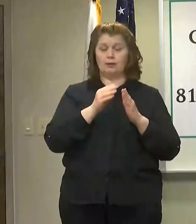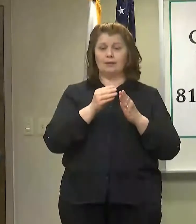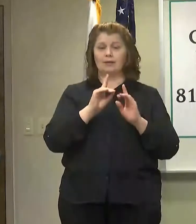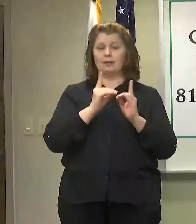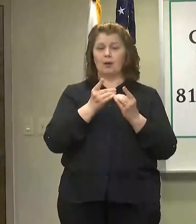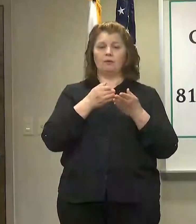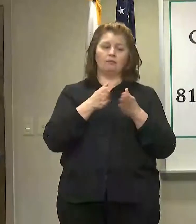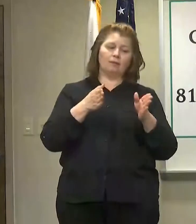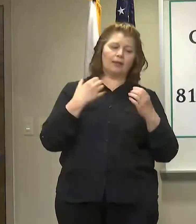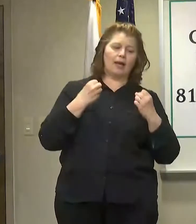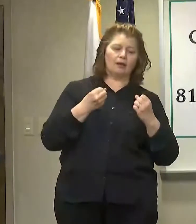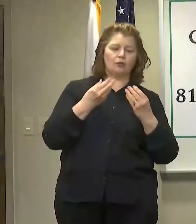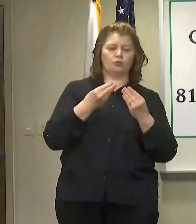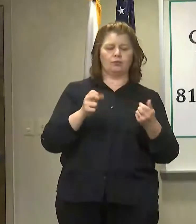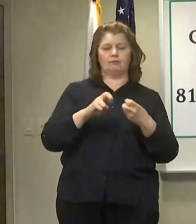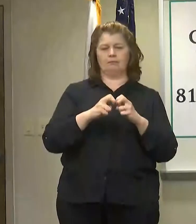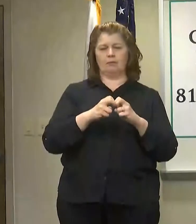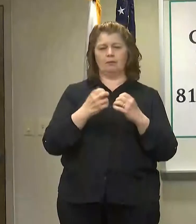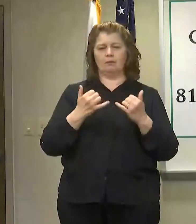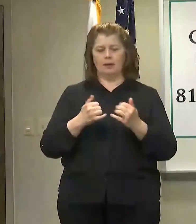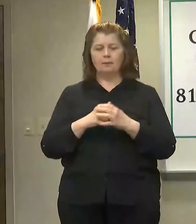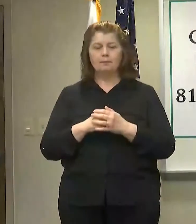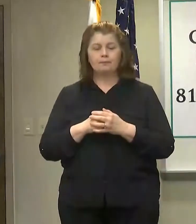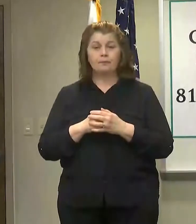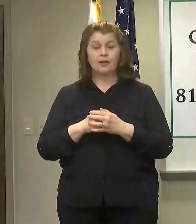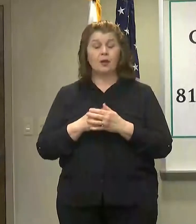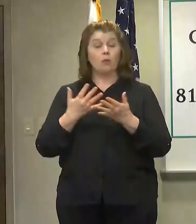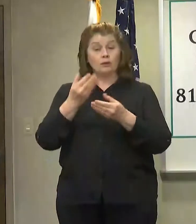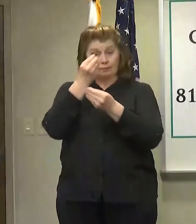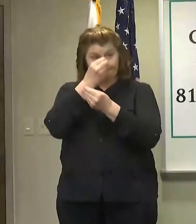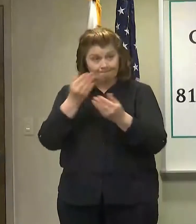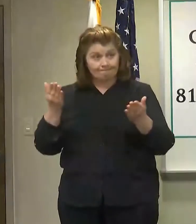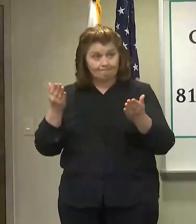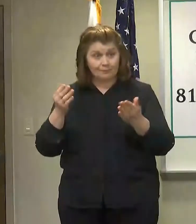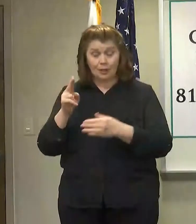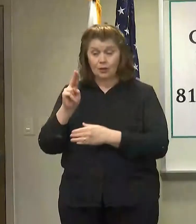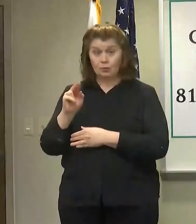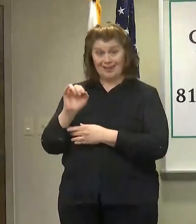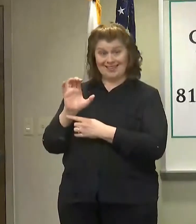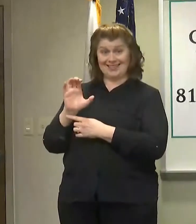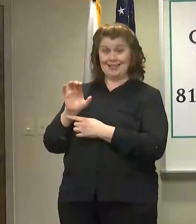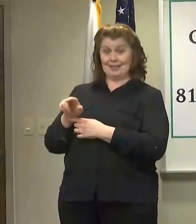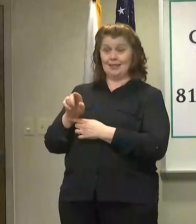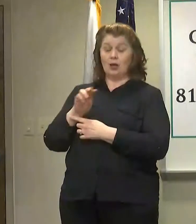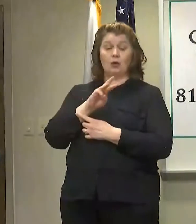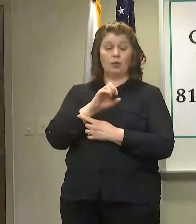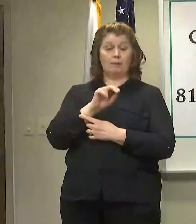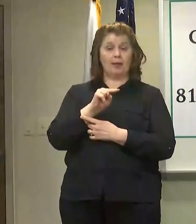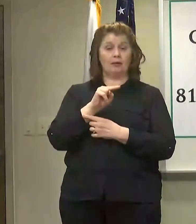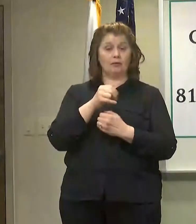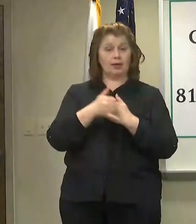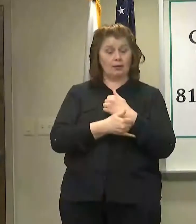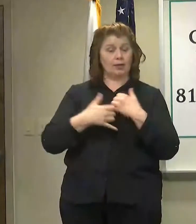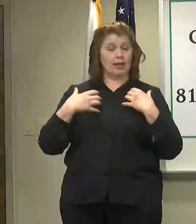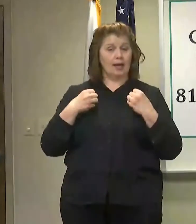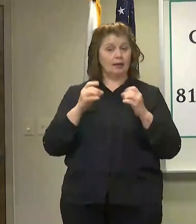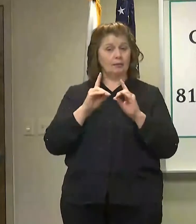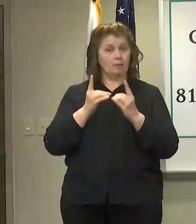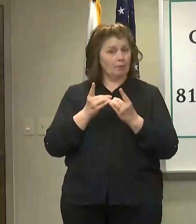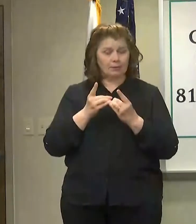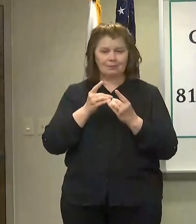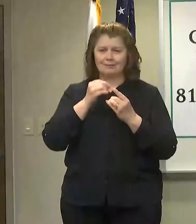resolve this issue. And I also want to make sure that the public understands the University of Illinois and the Winnebago County Health Department do